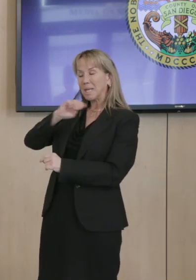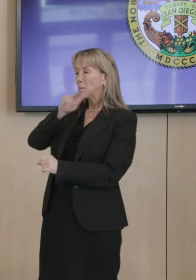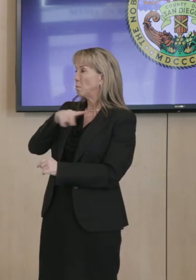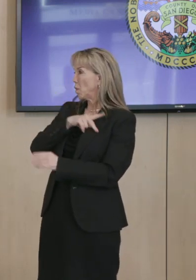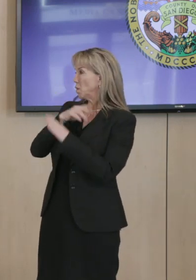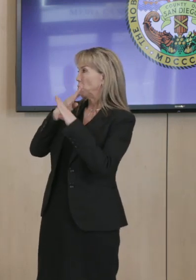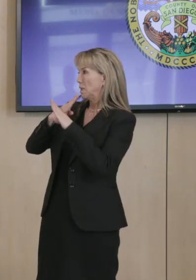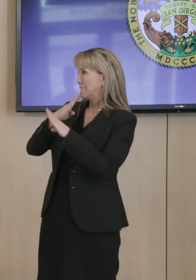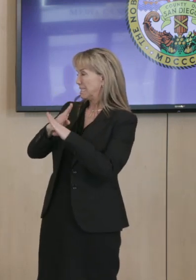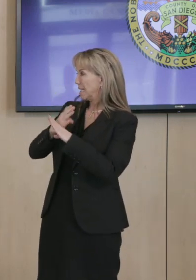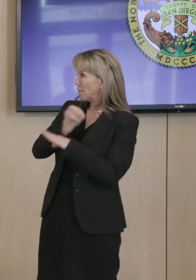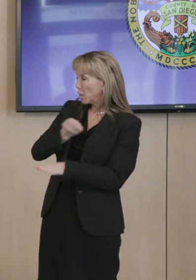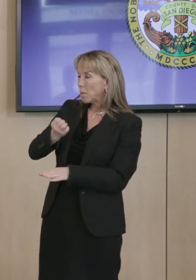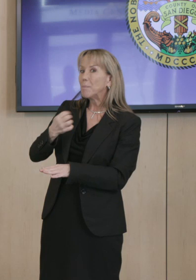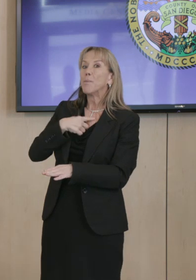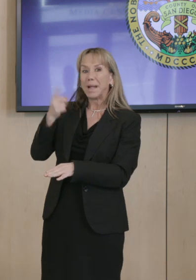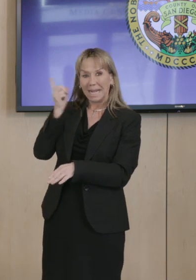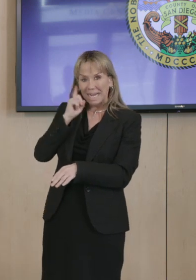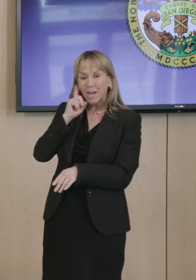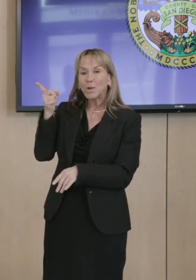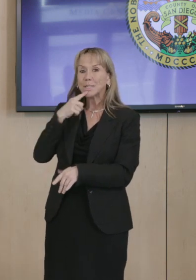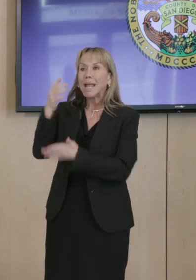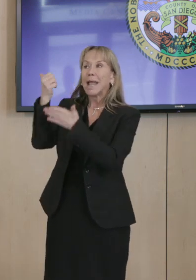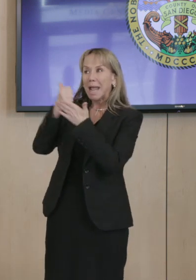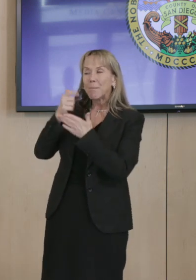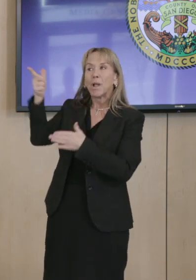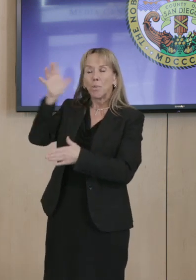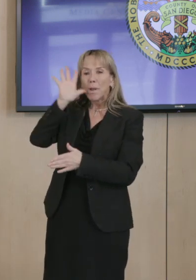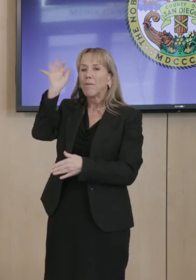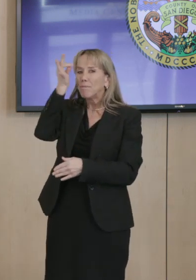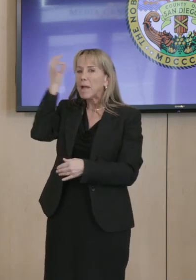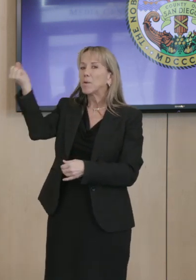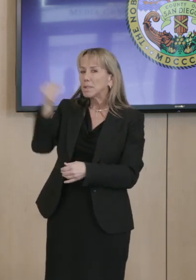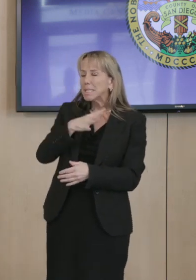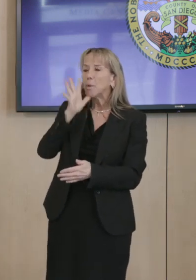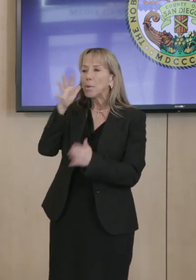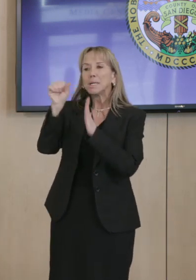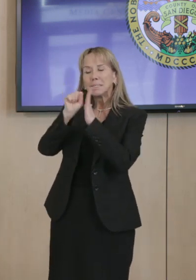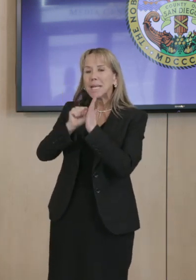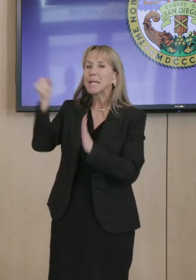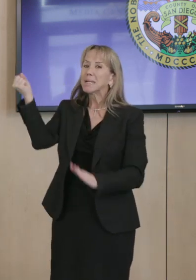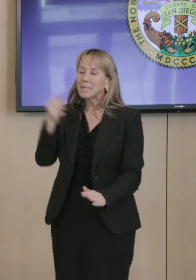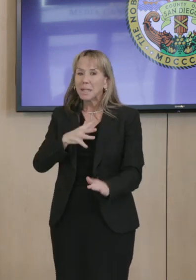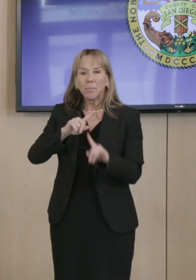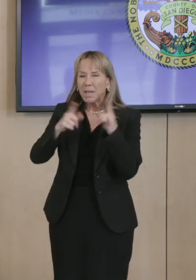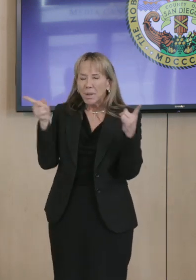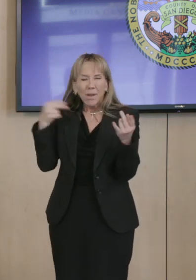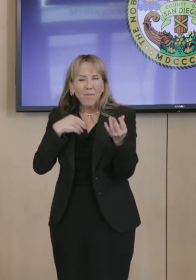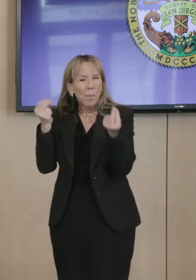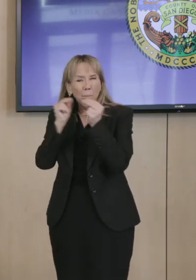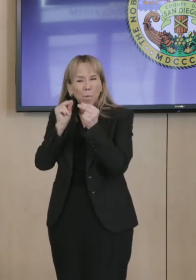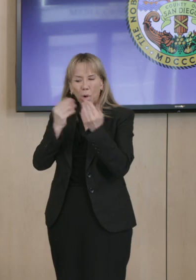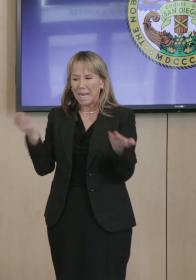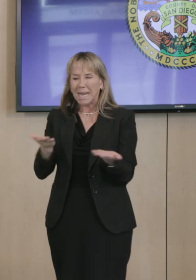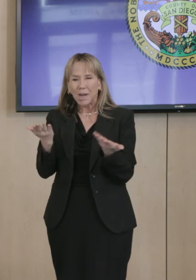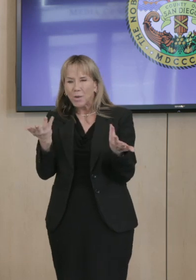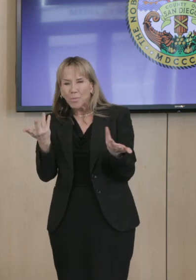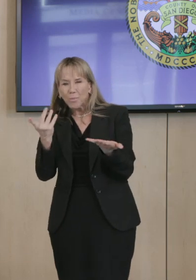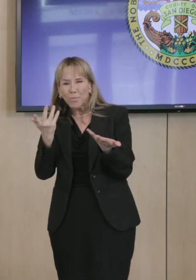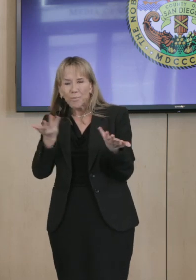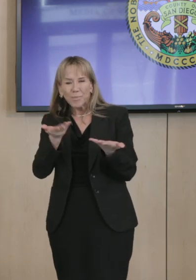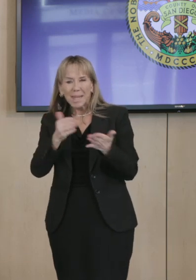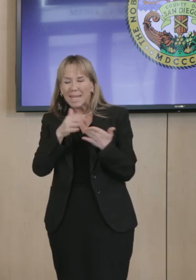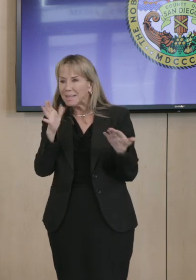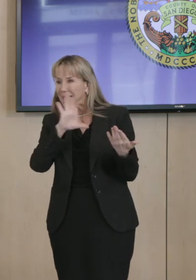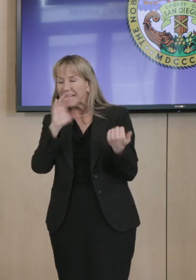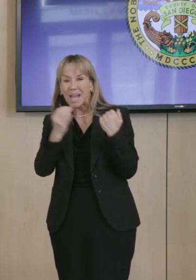We hear help is on the way from federal and state officials. What specific details are you all hearing about when it